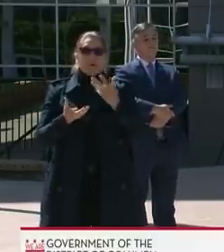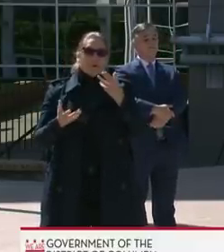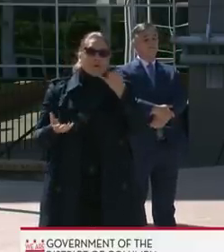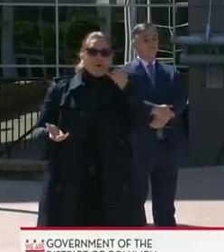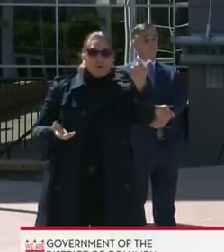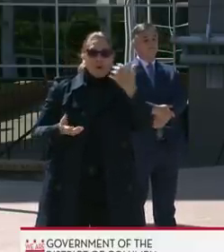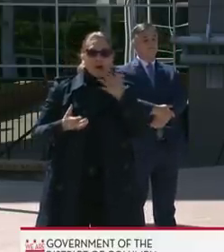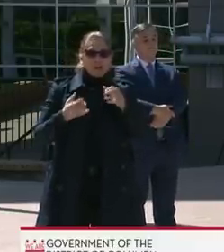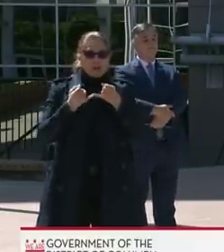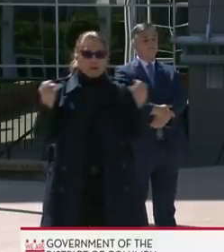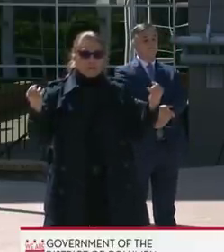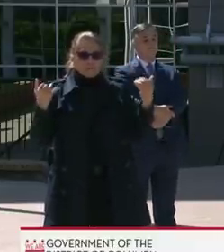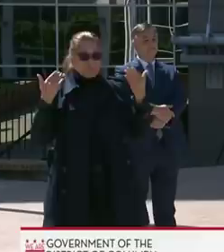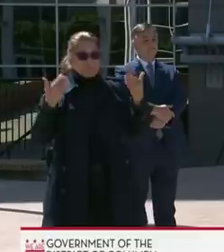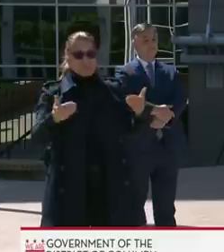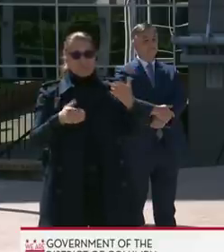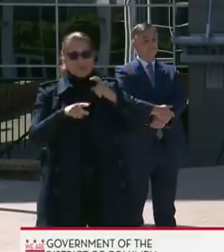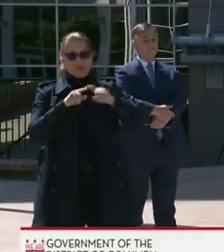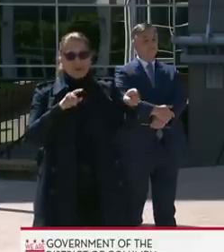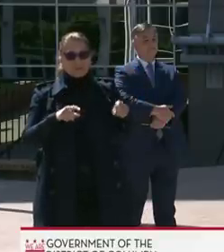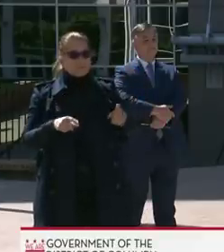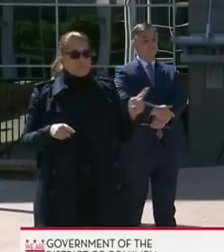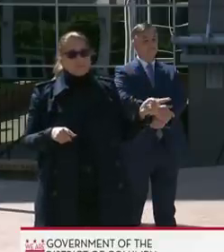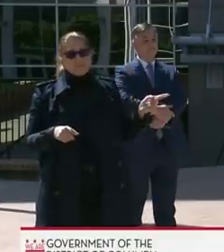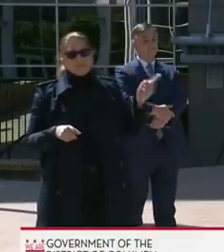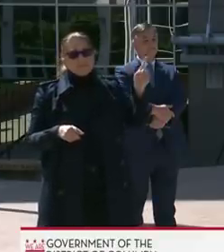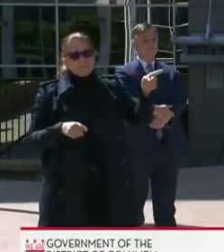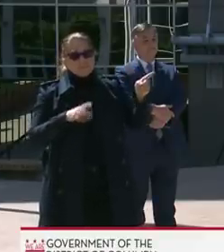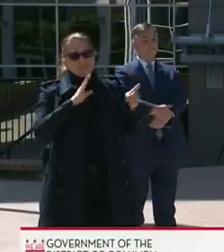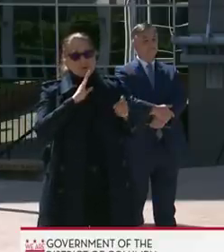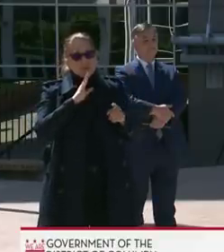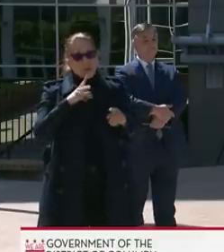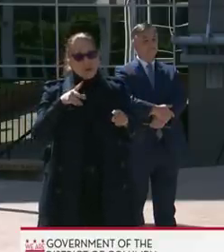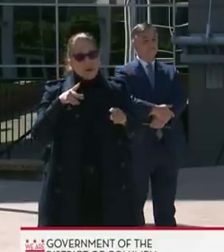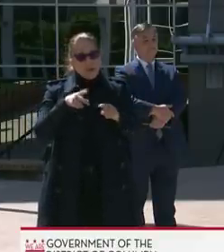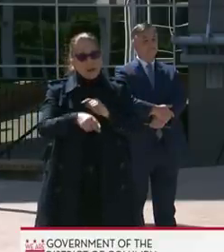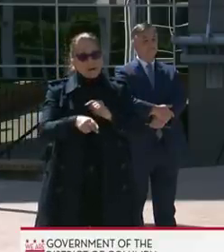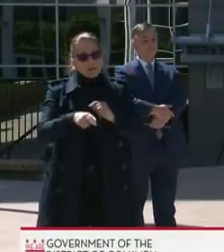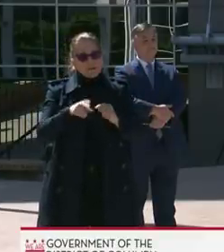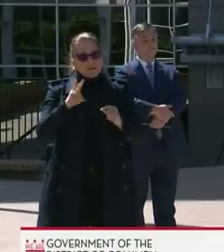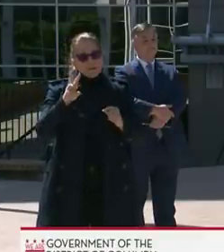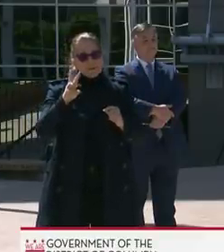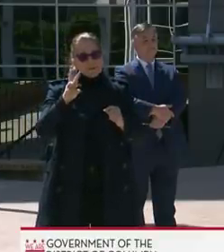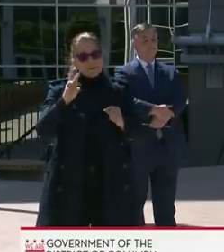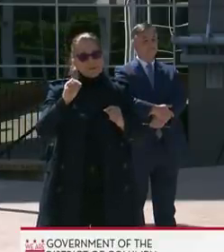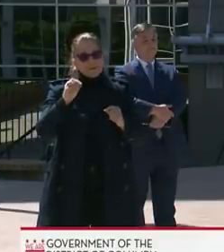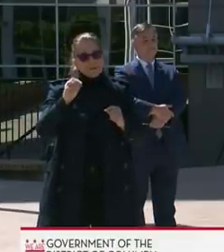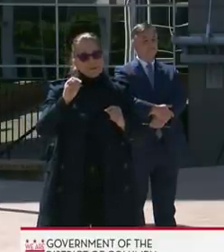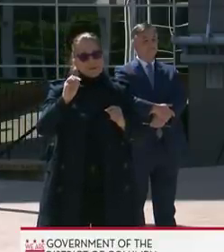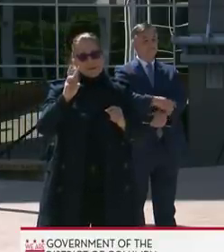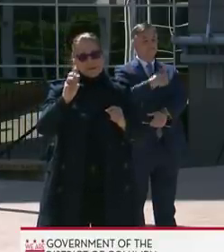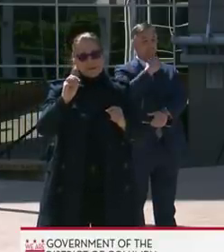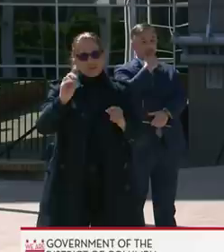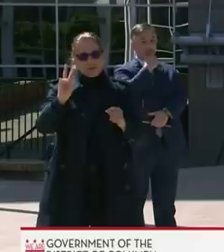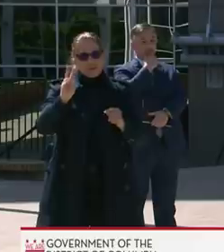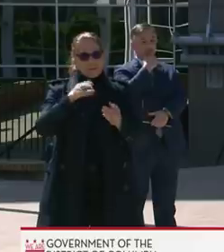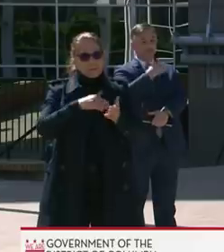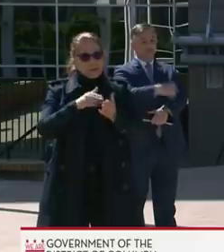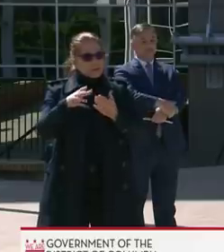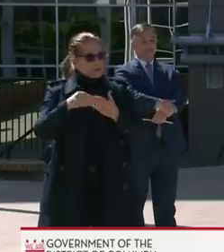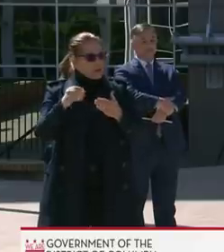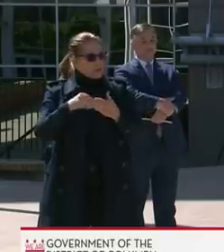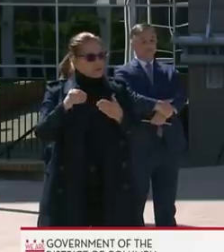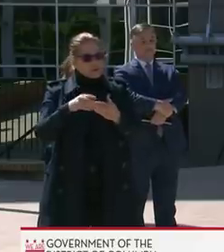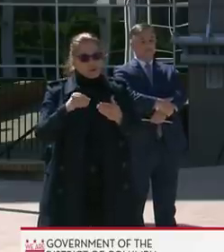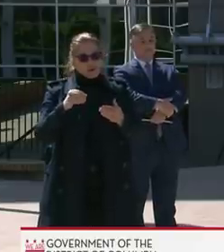So you mentioned the issue of cutting $607 million out of the current year's budget. Like, put that into context that people can understand. I mean, how